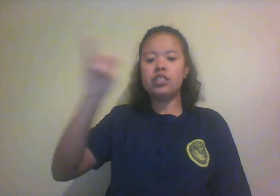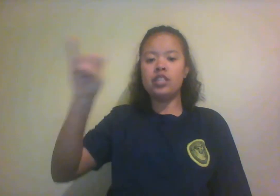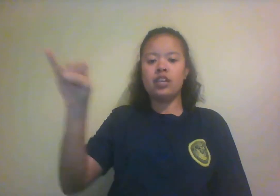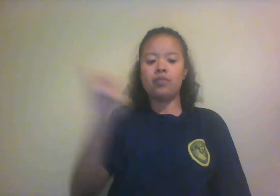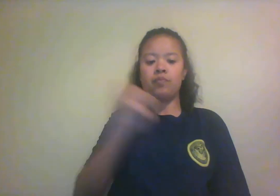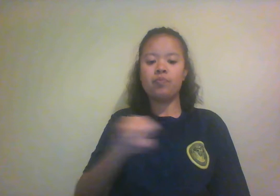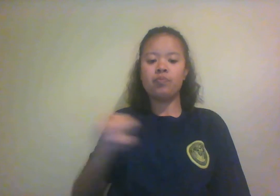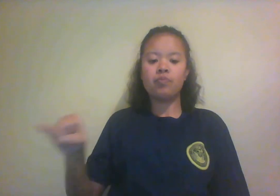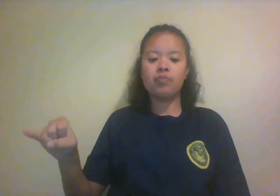Z.